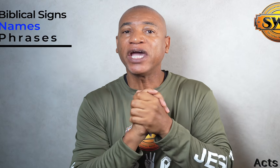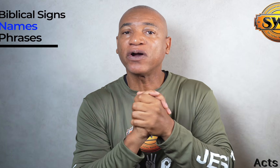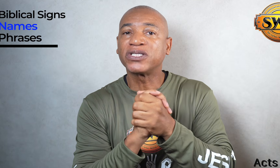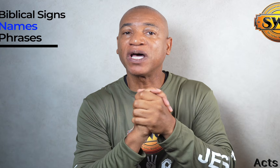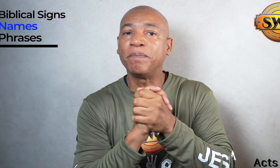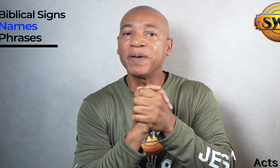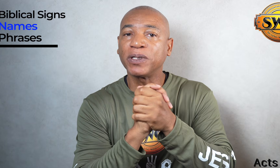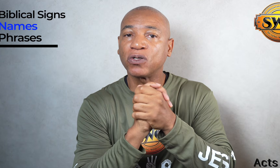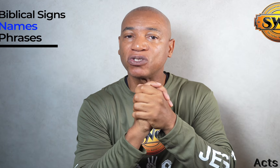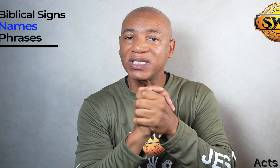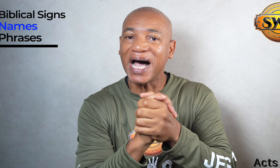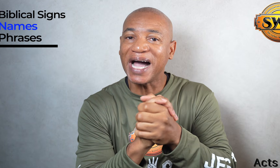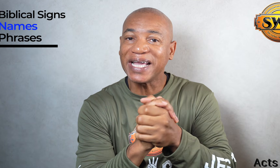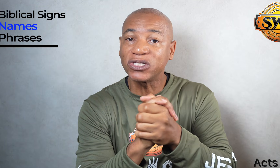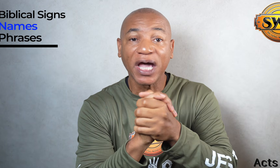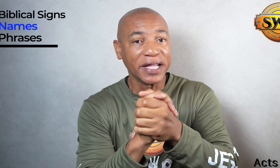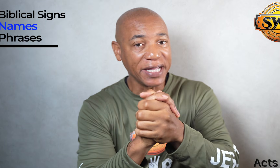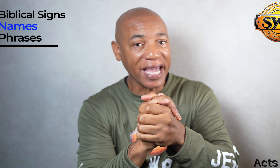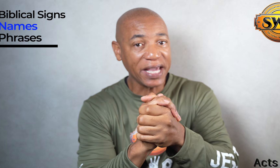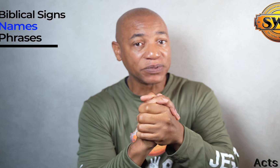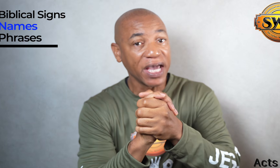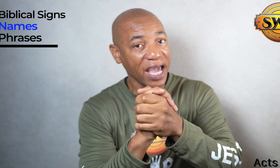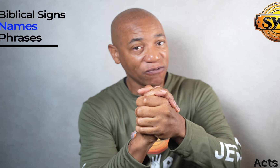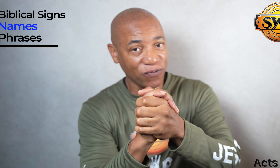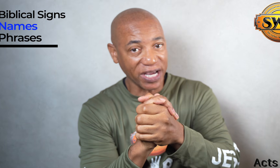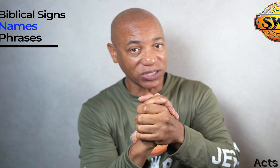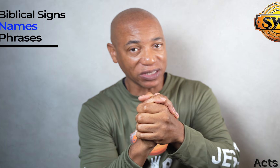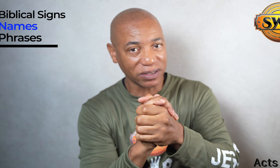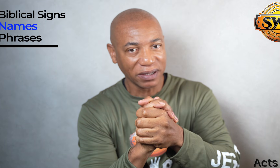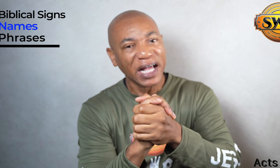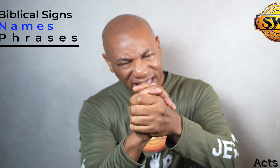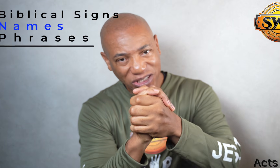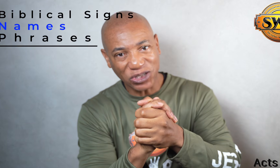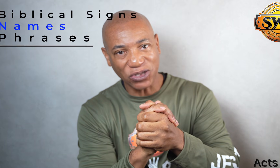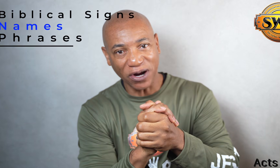Here are some biblical signs, names, and phrases. Let's get started.